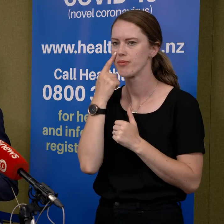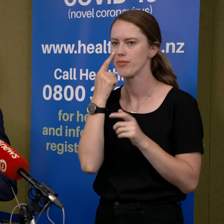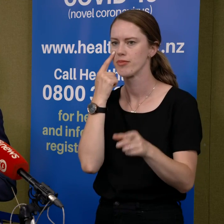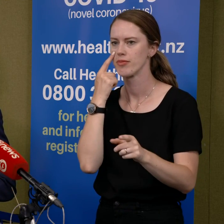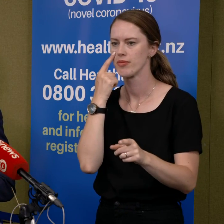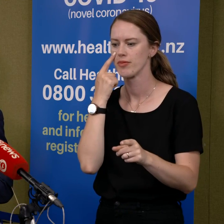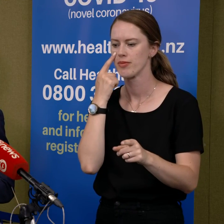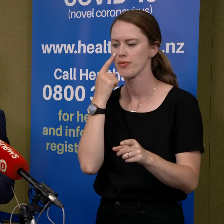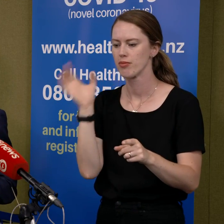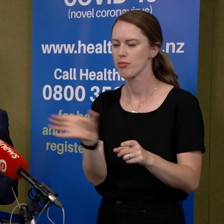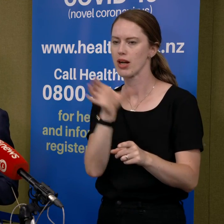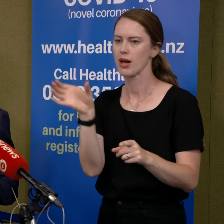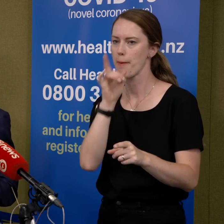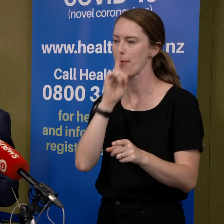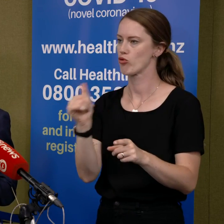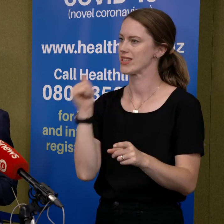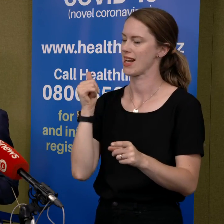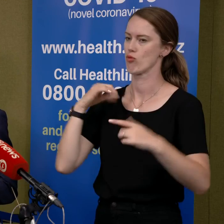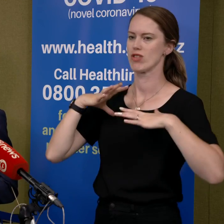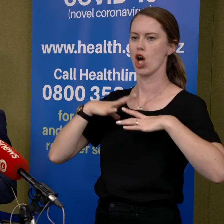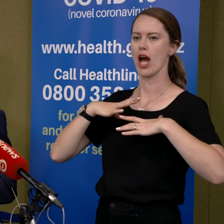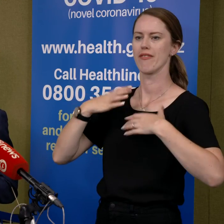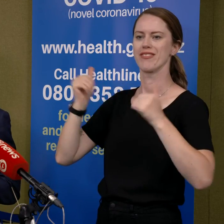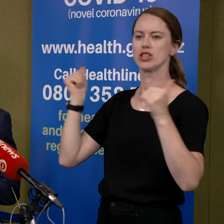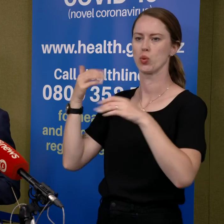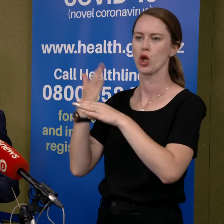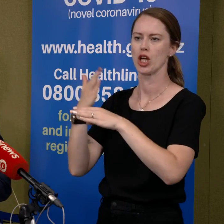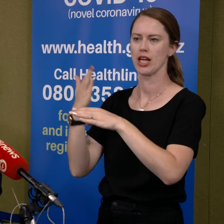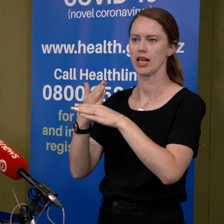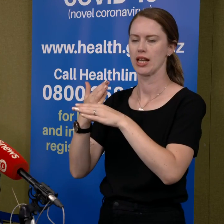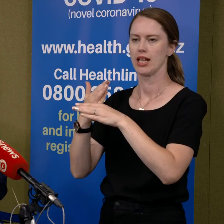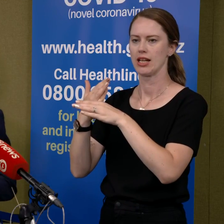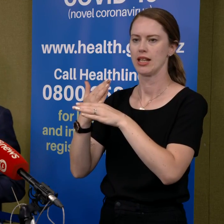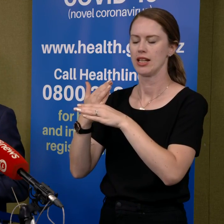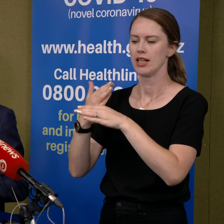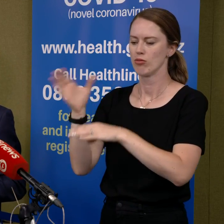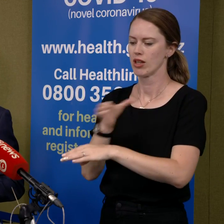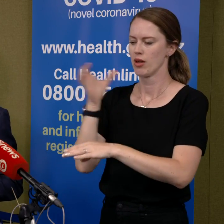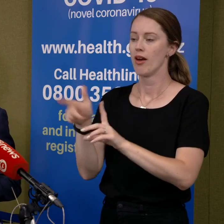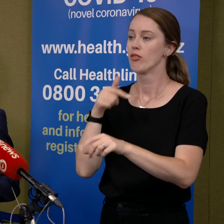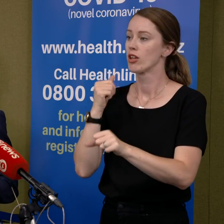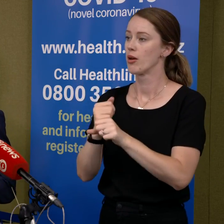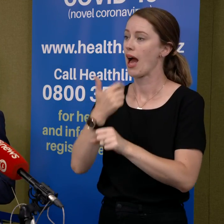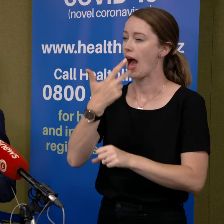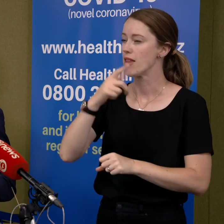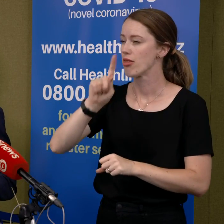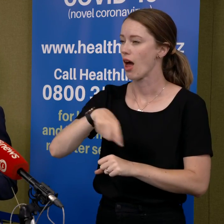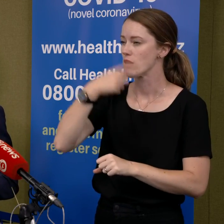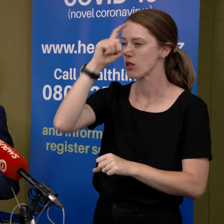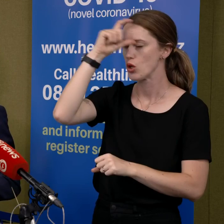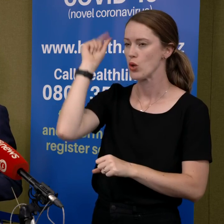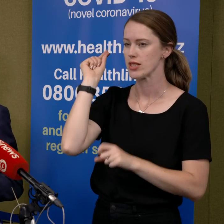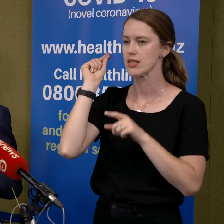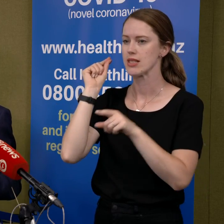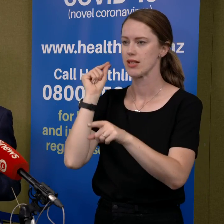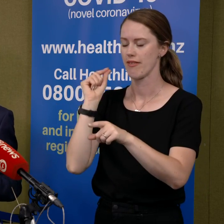in people who might have recently left the workforce, including through retirement. And by way of example, there are 8,000 nurses who